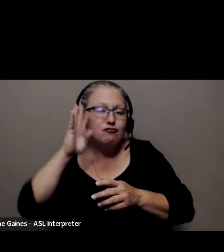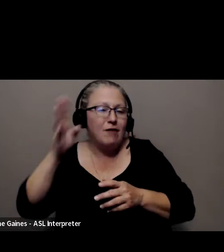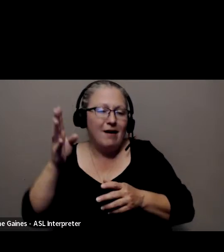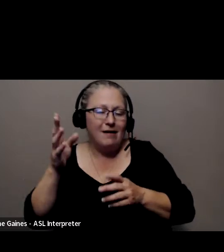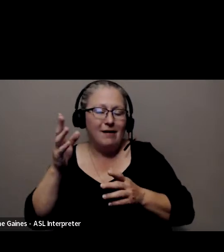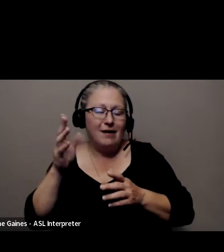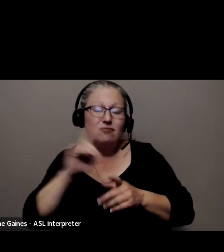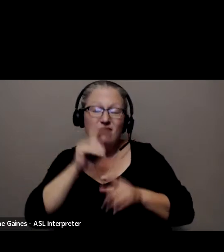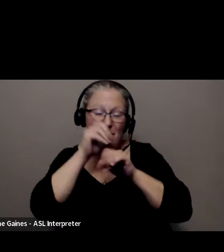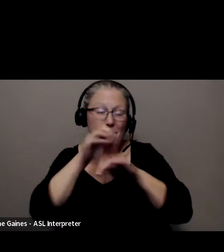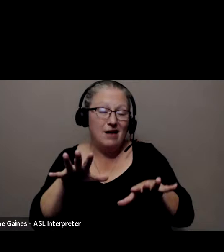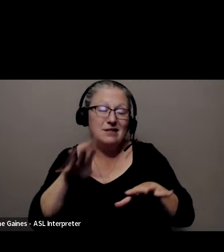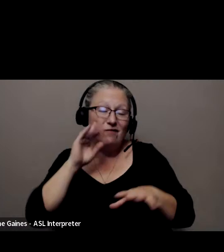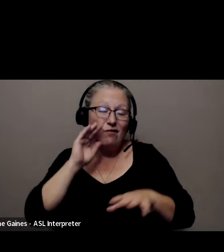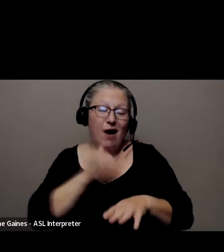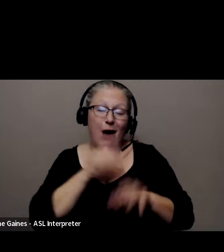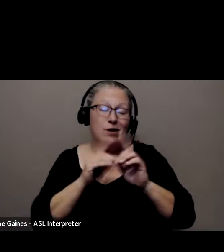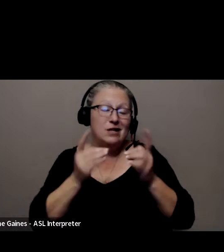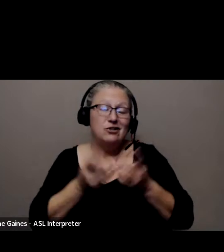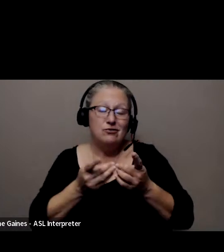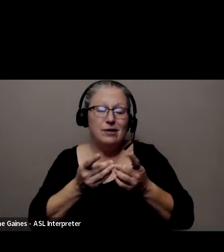for our district.